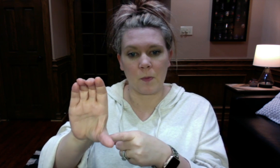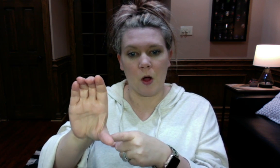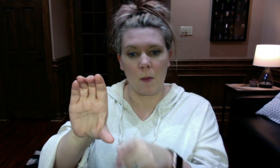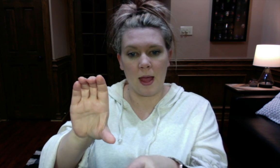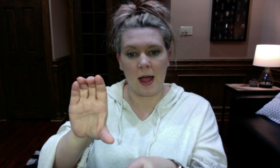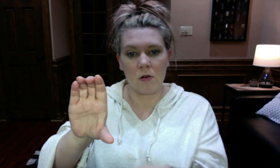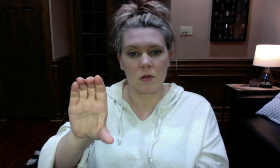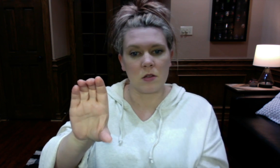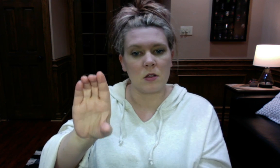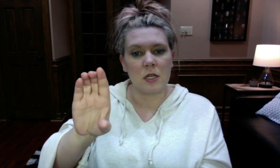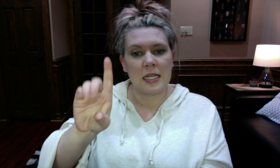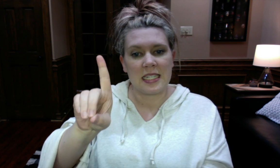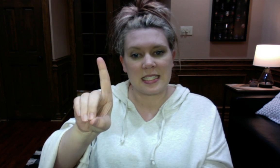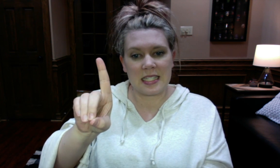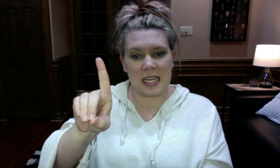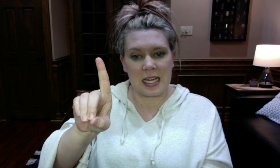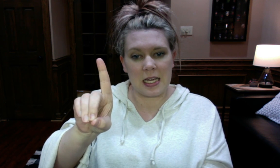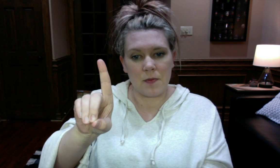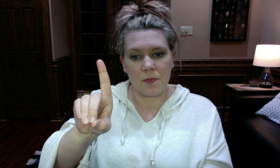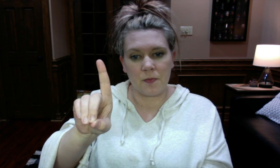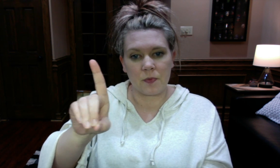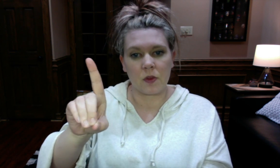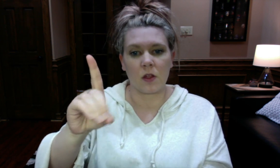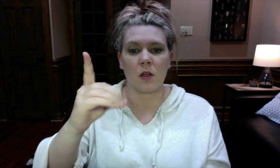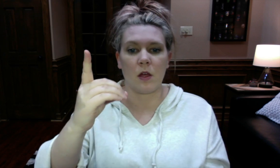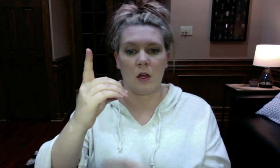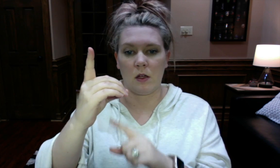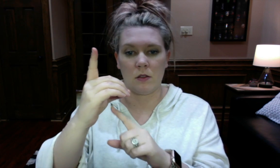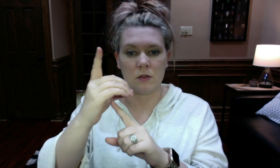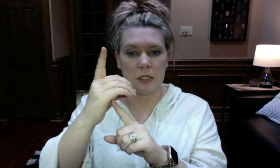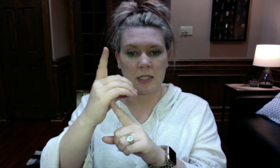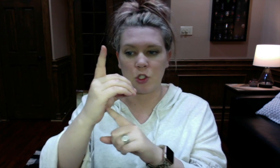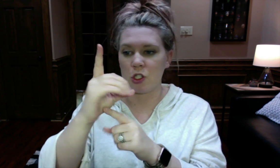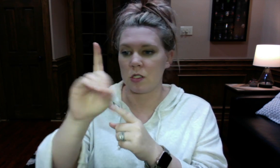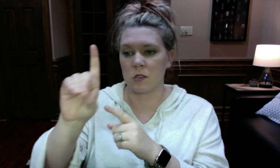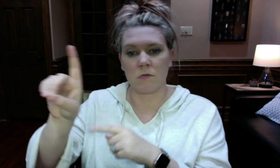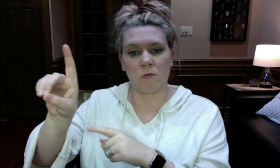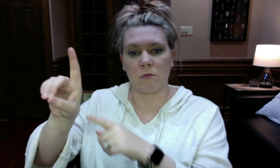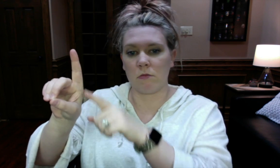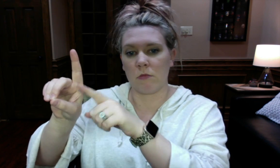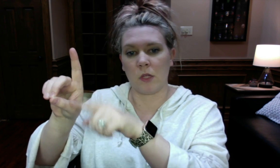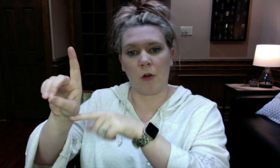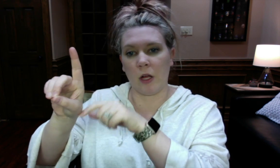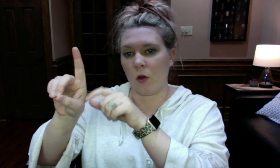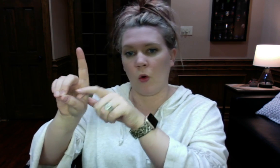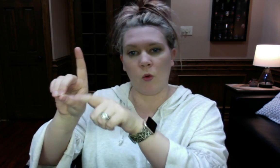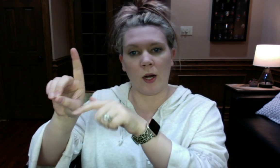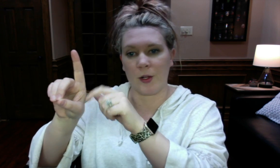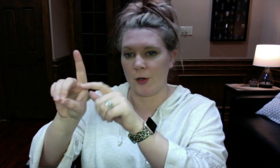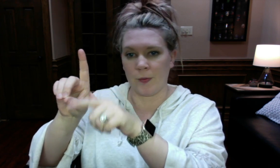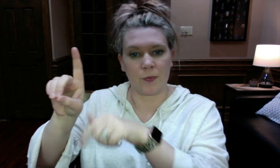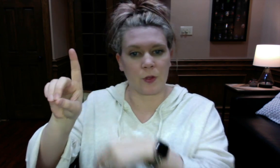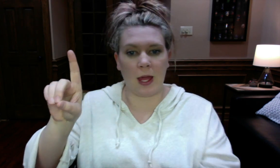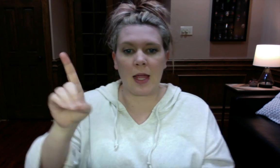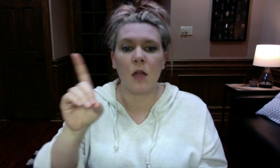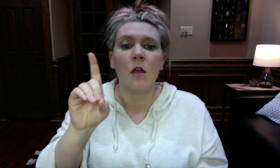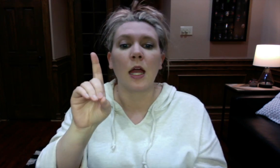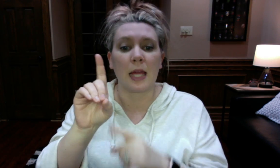palm out. D, and that's just donut hole right here, okay? Again,